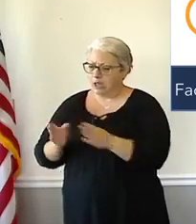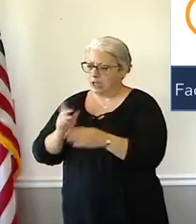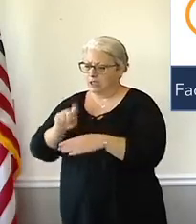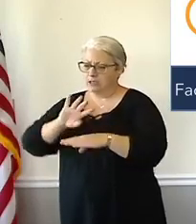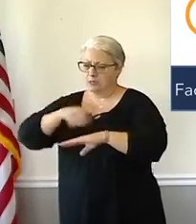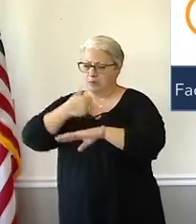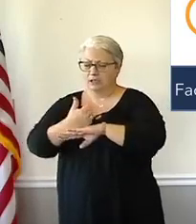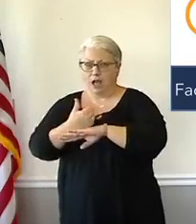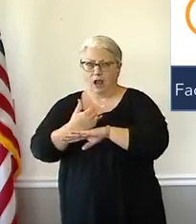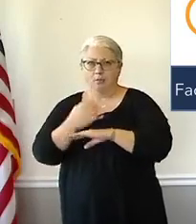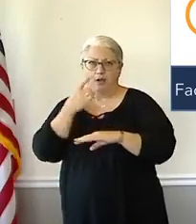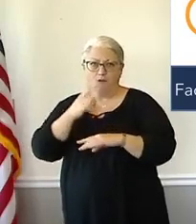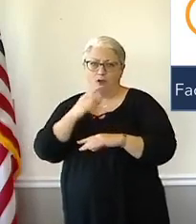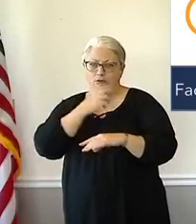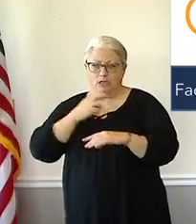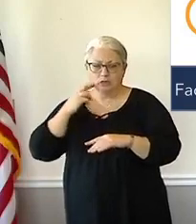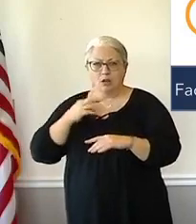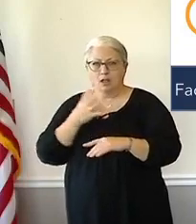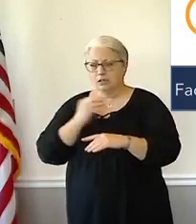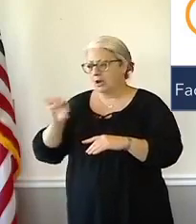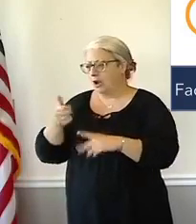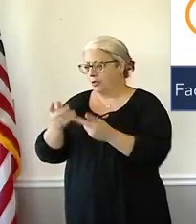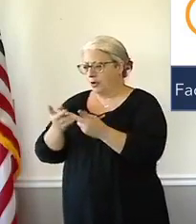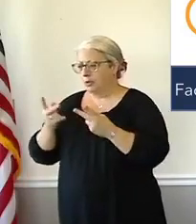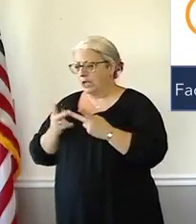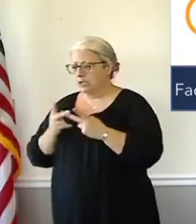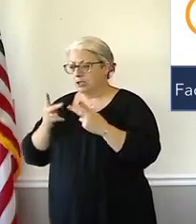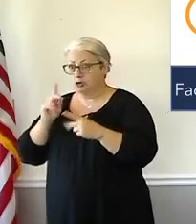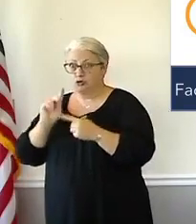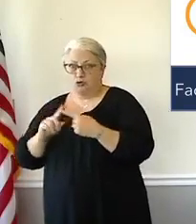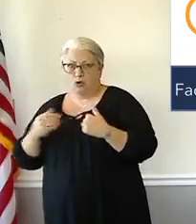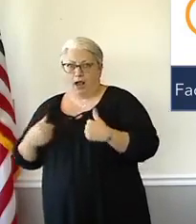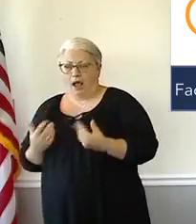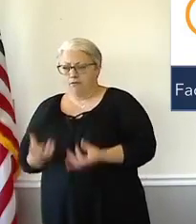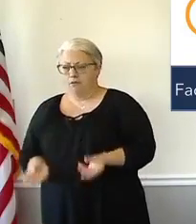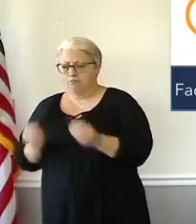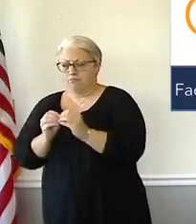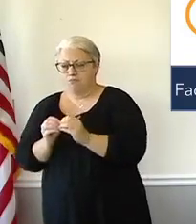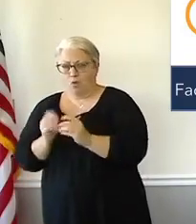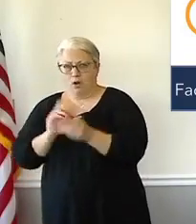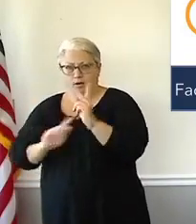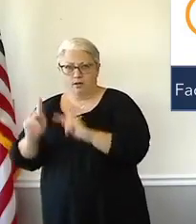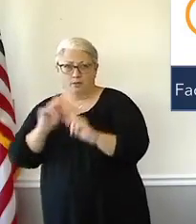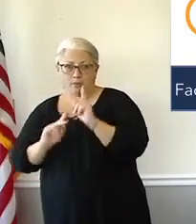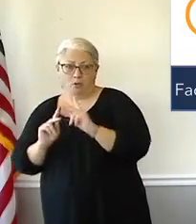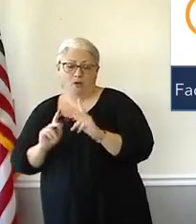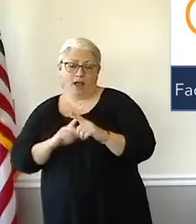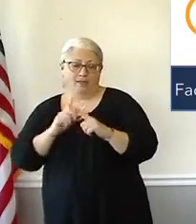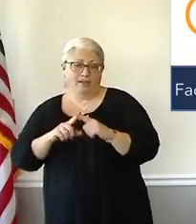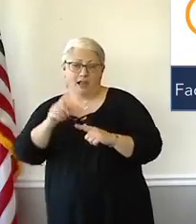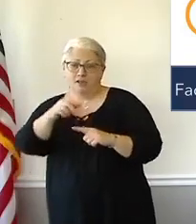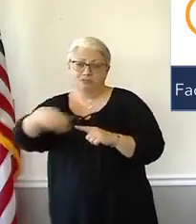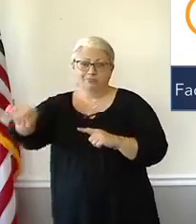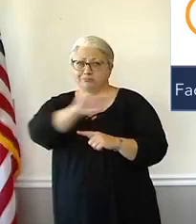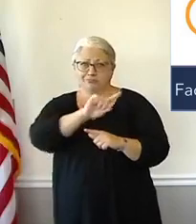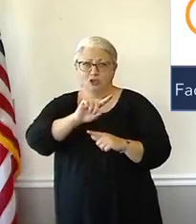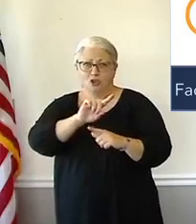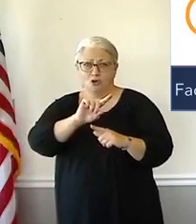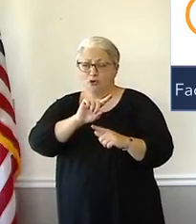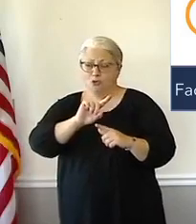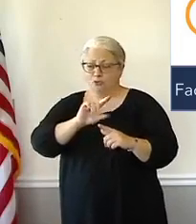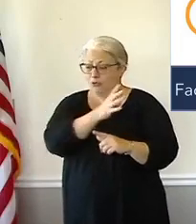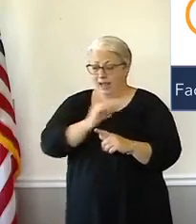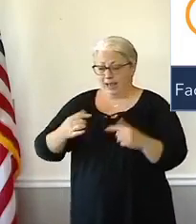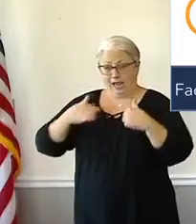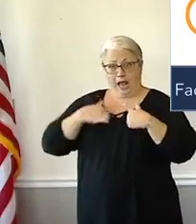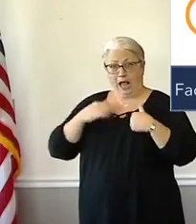clear guidance for restaurants to function. And you and I then will make decisions based on our own concern for public health, and we'll